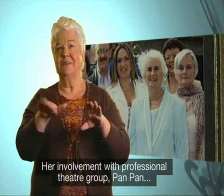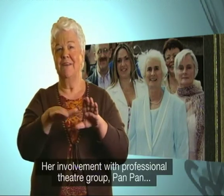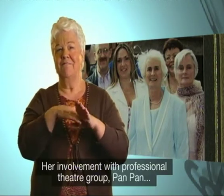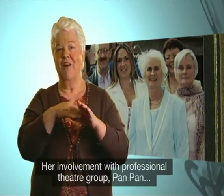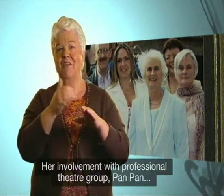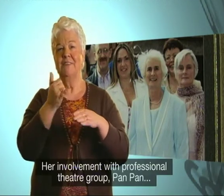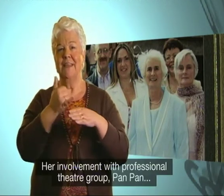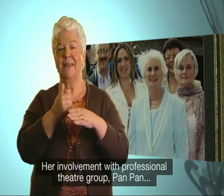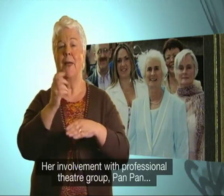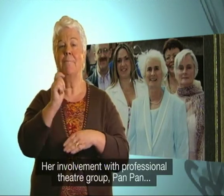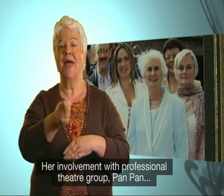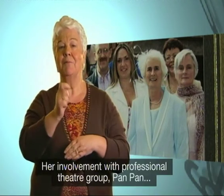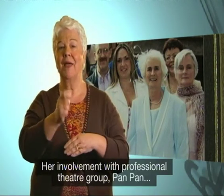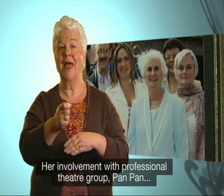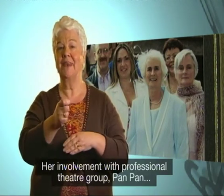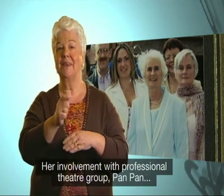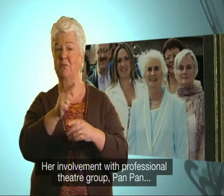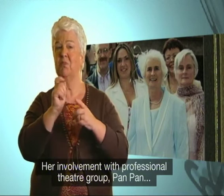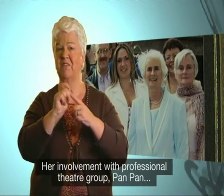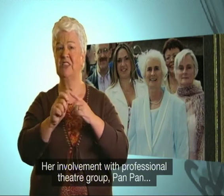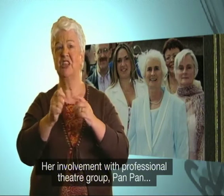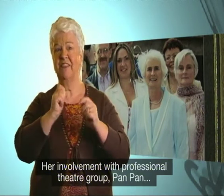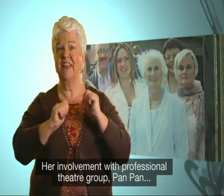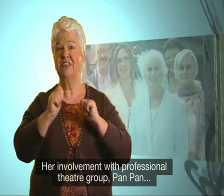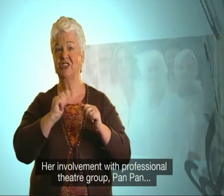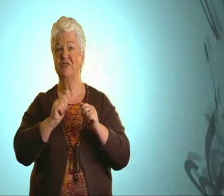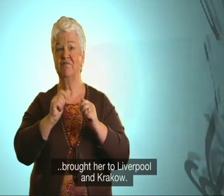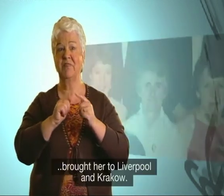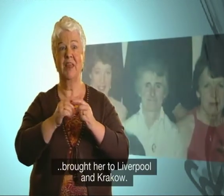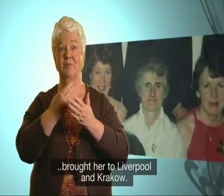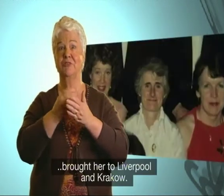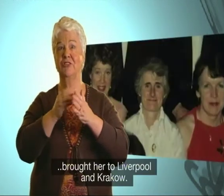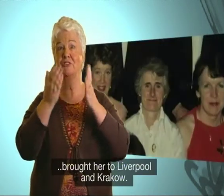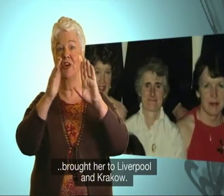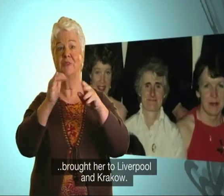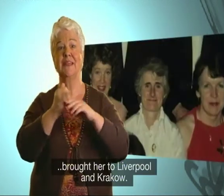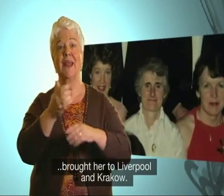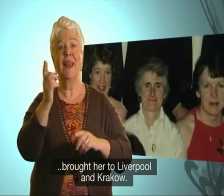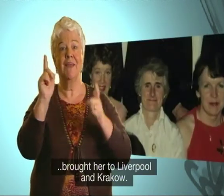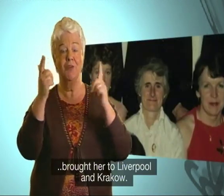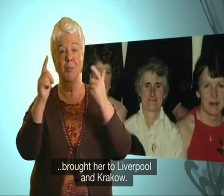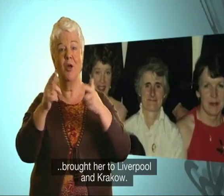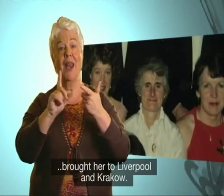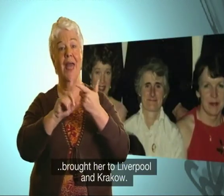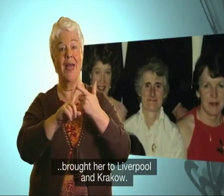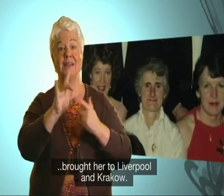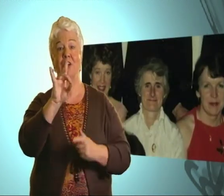Her involvement with professional theatre group Pan Pan brought her to Liverpool and Krakow.